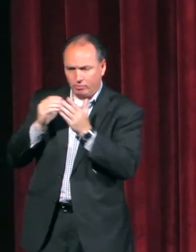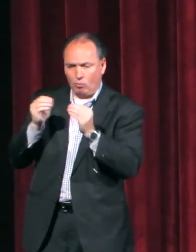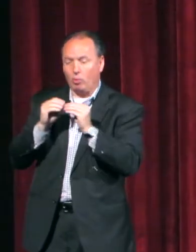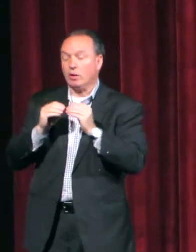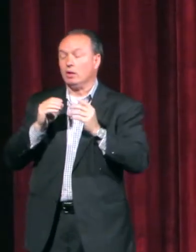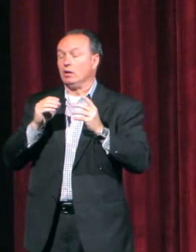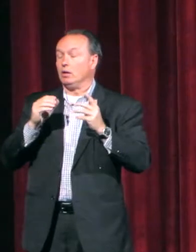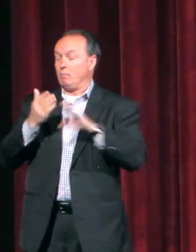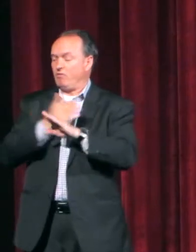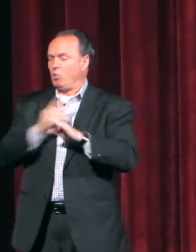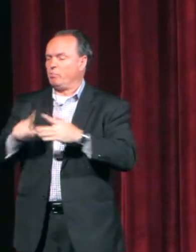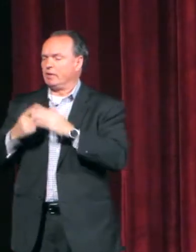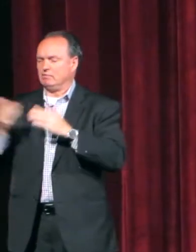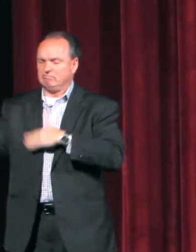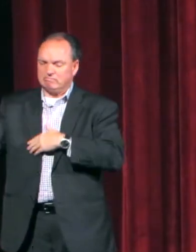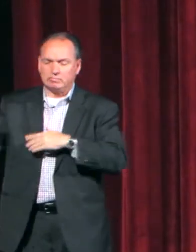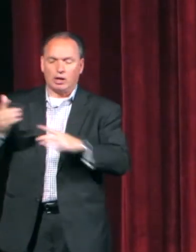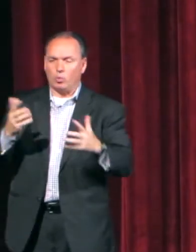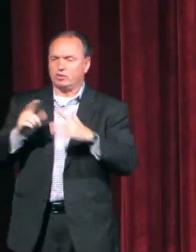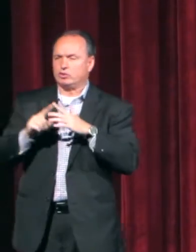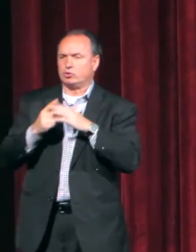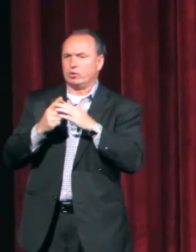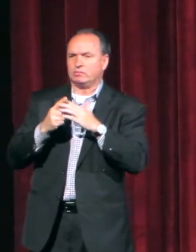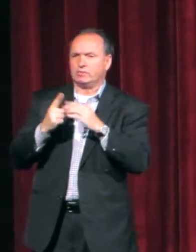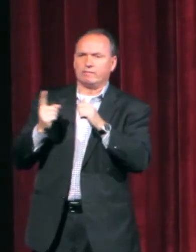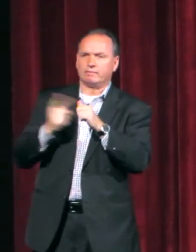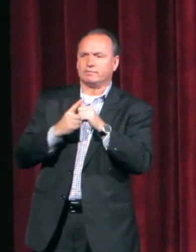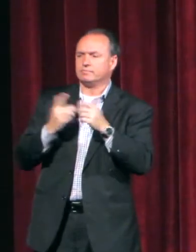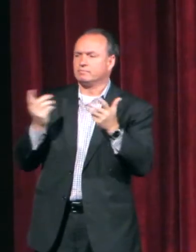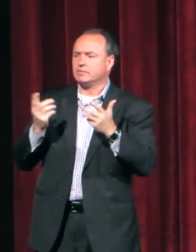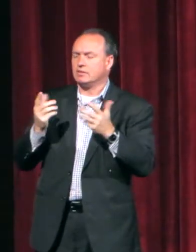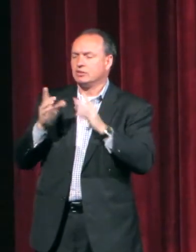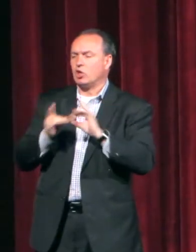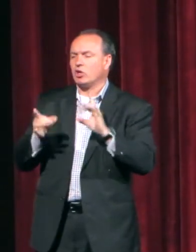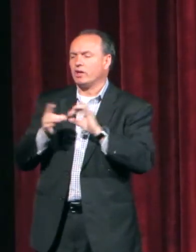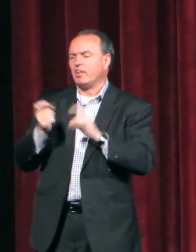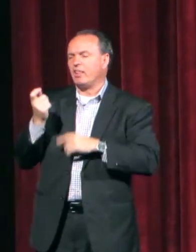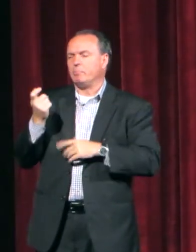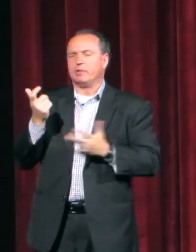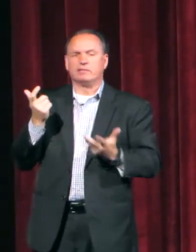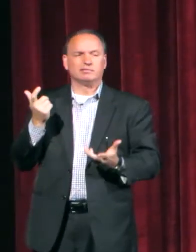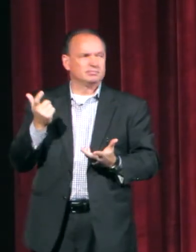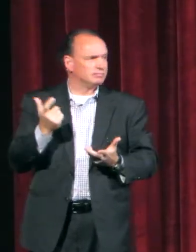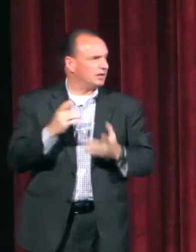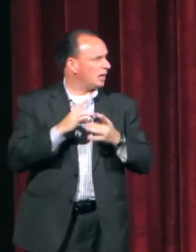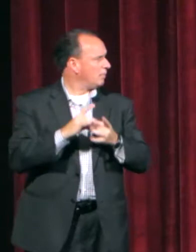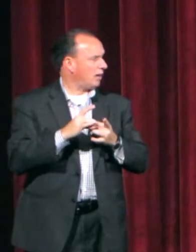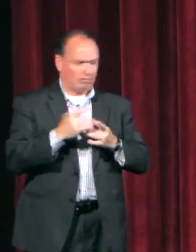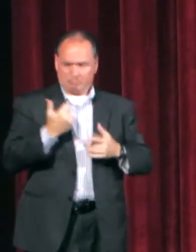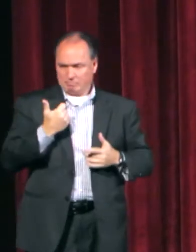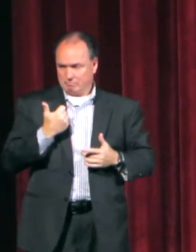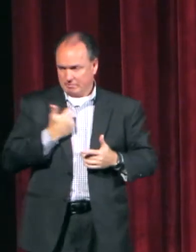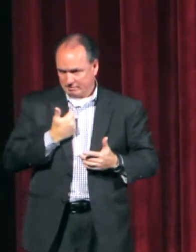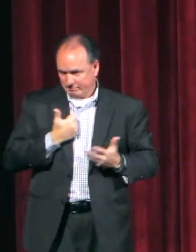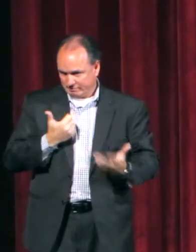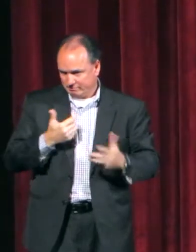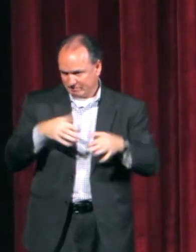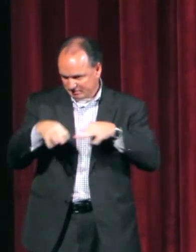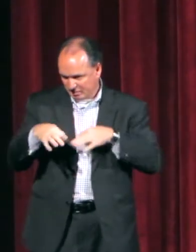Before we begin, I'd like to start by talking a little bit about myself.